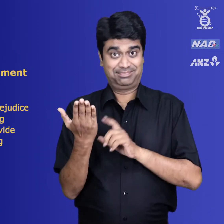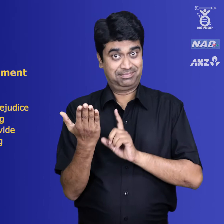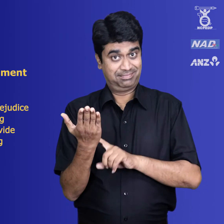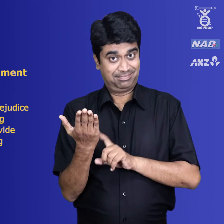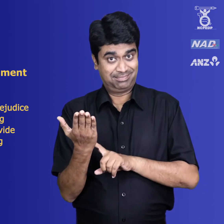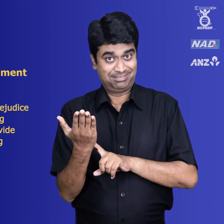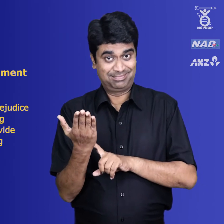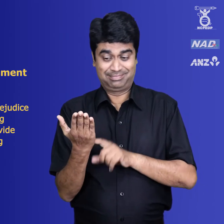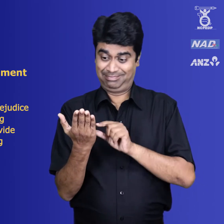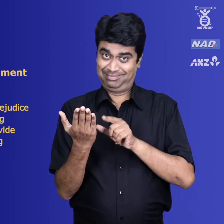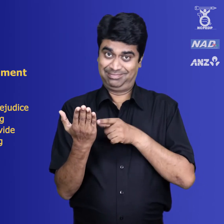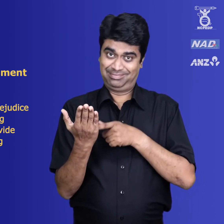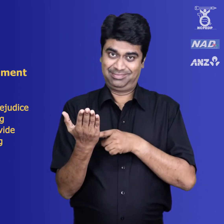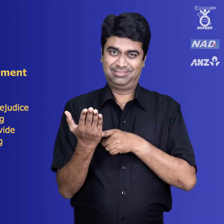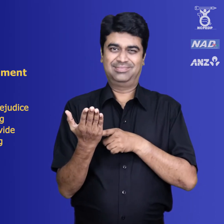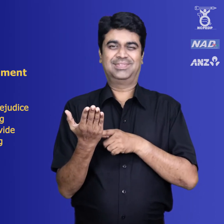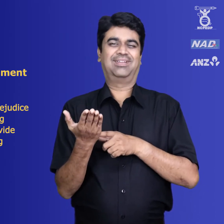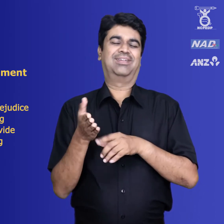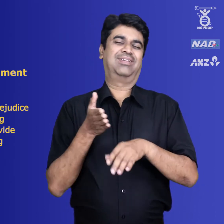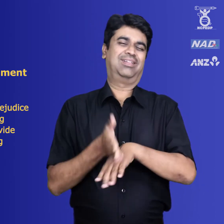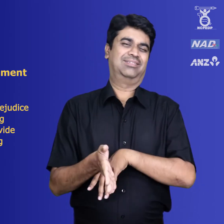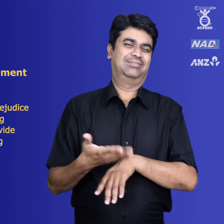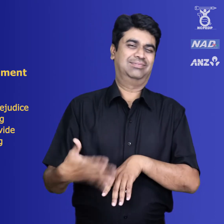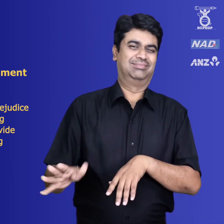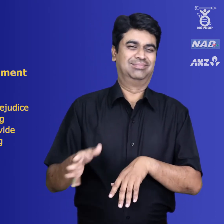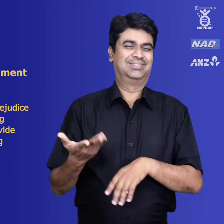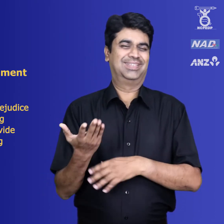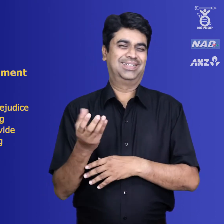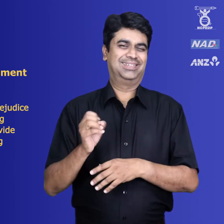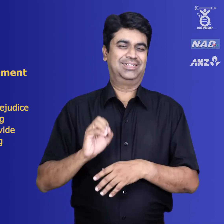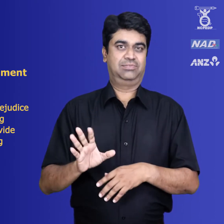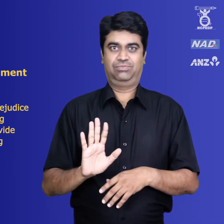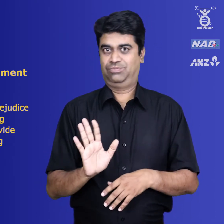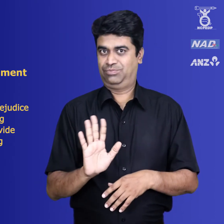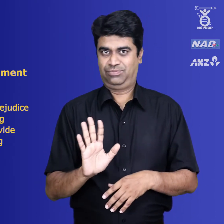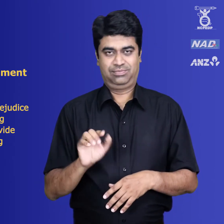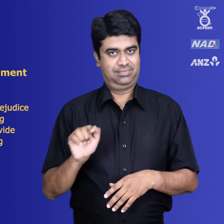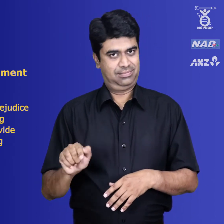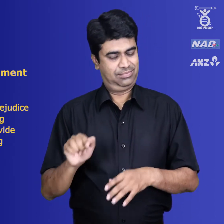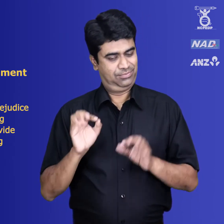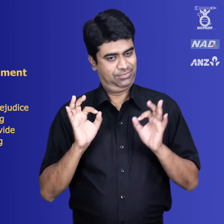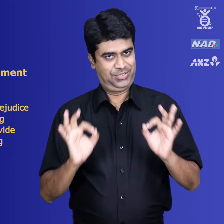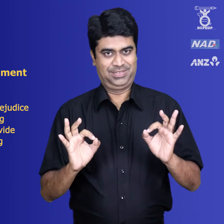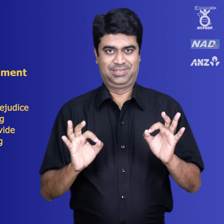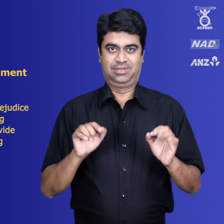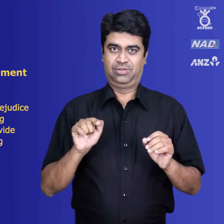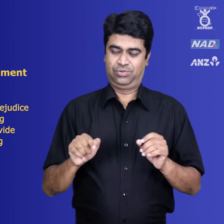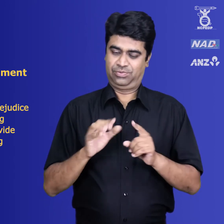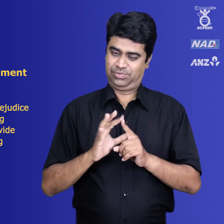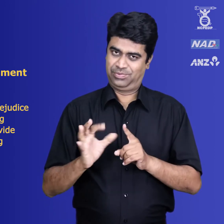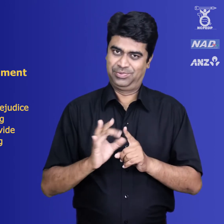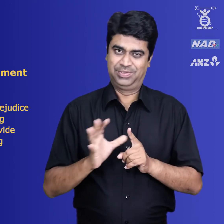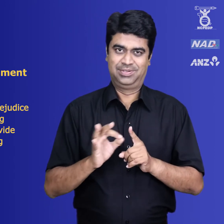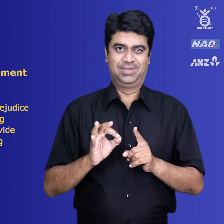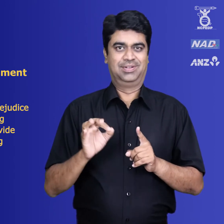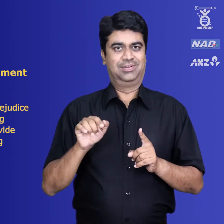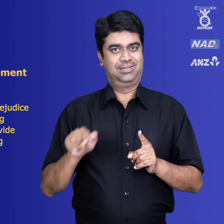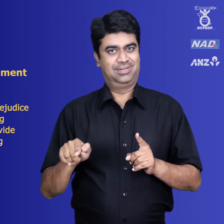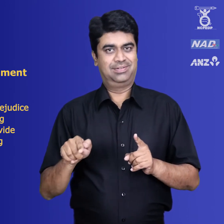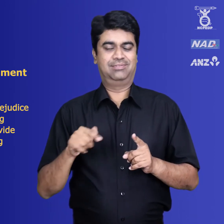In particular, and without prejudice to the generality of foregoing powers, such rules may provide